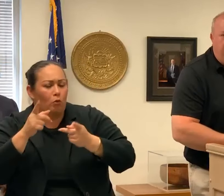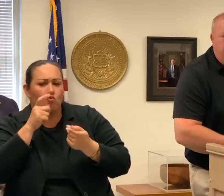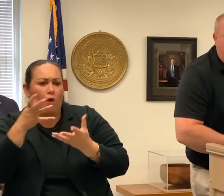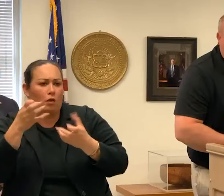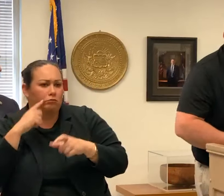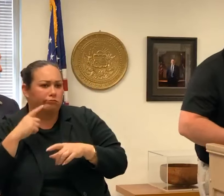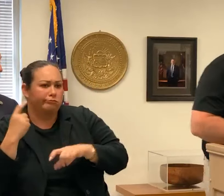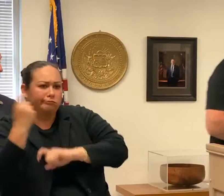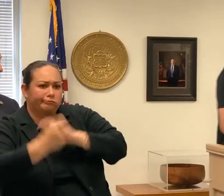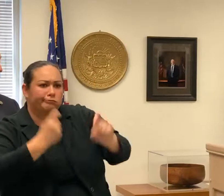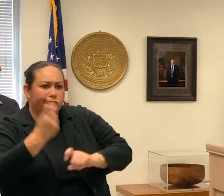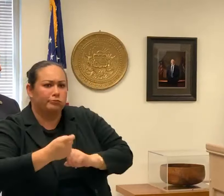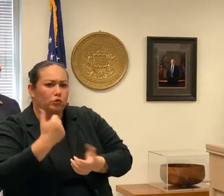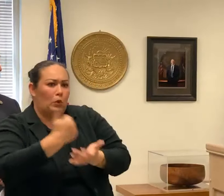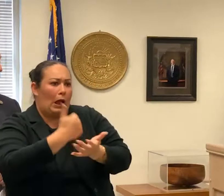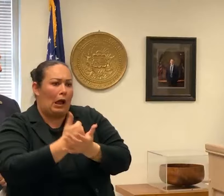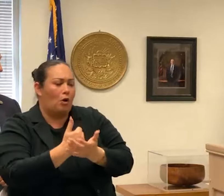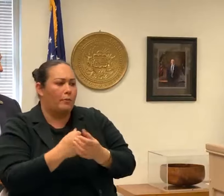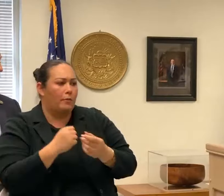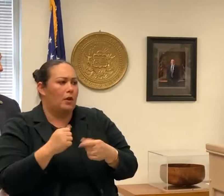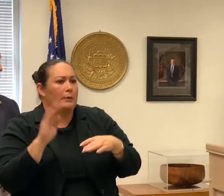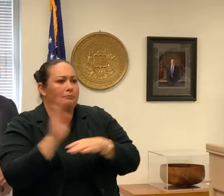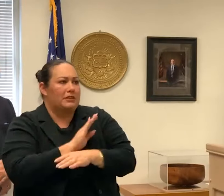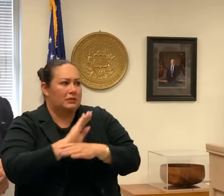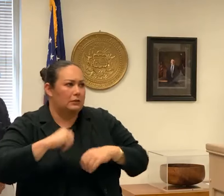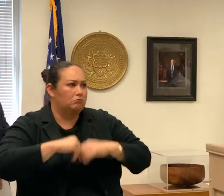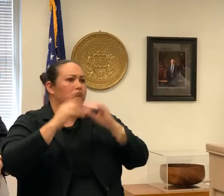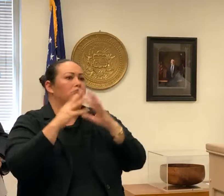have business losses.